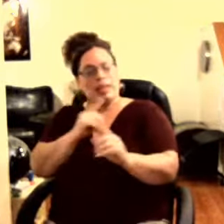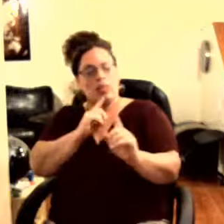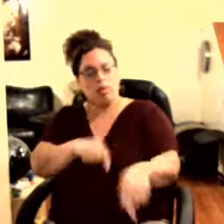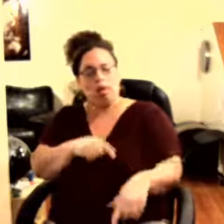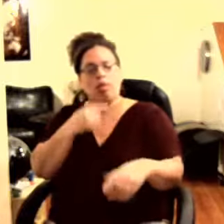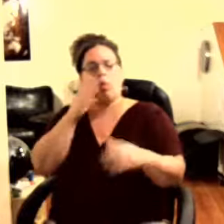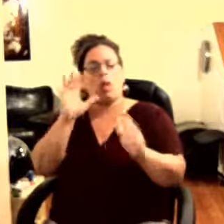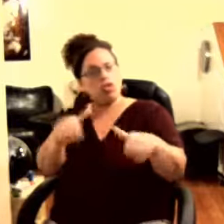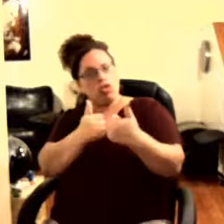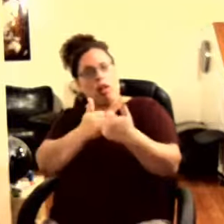here before as a society.